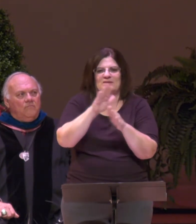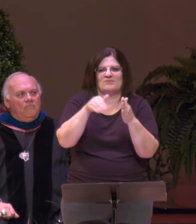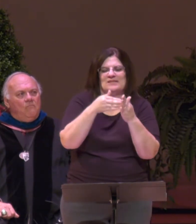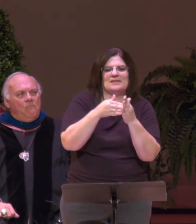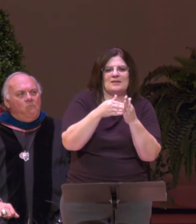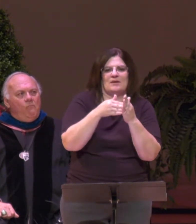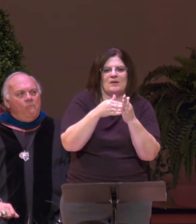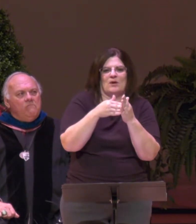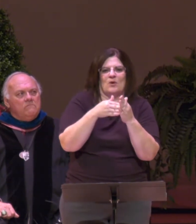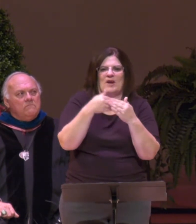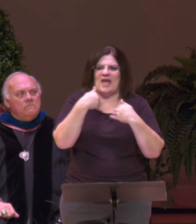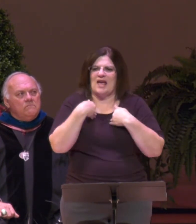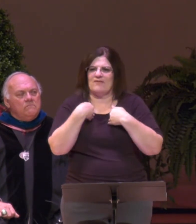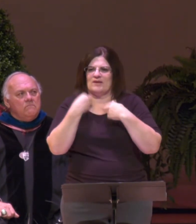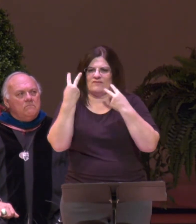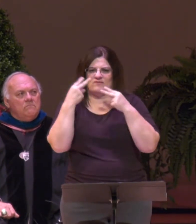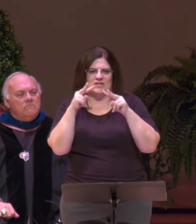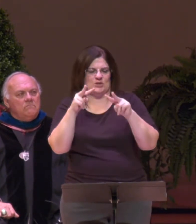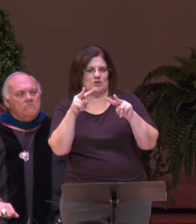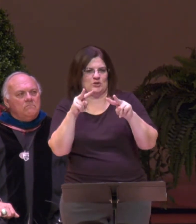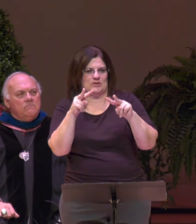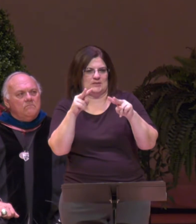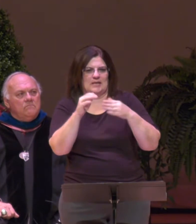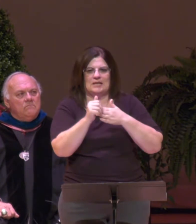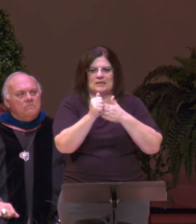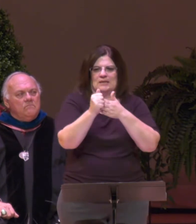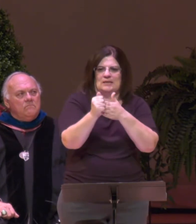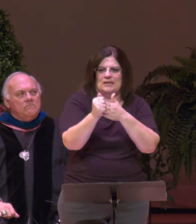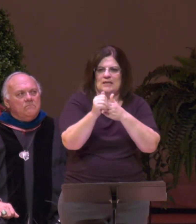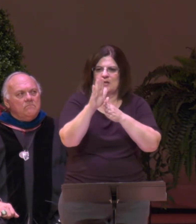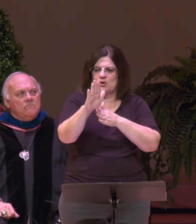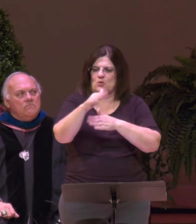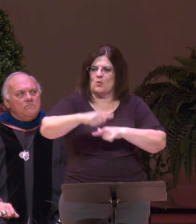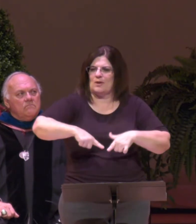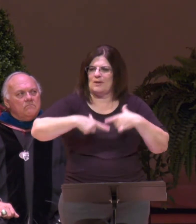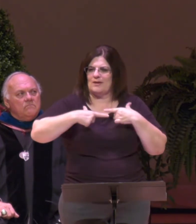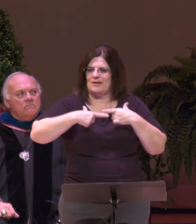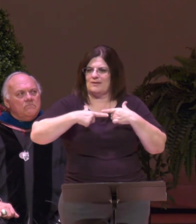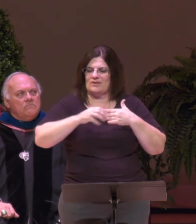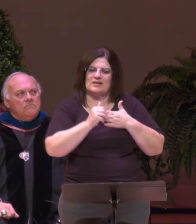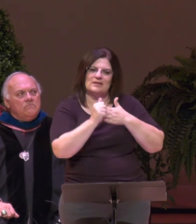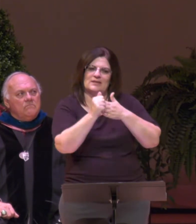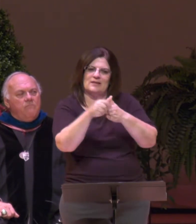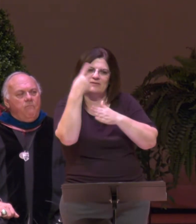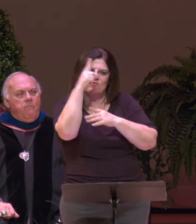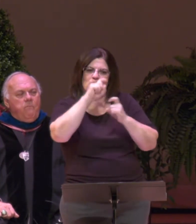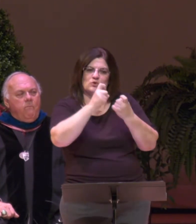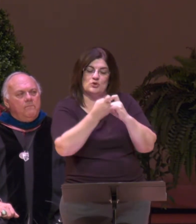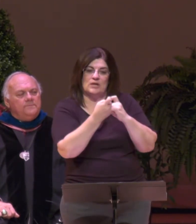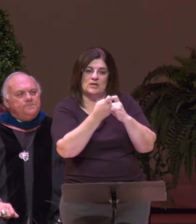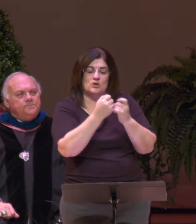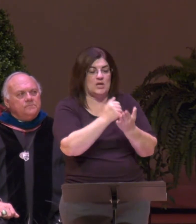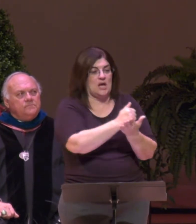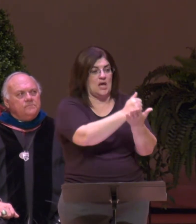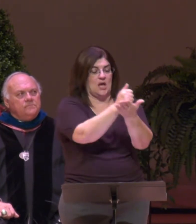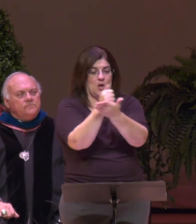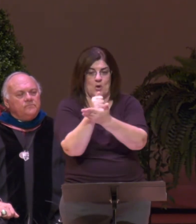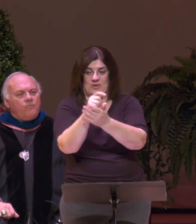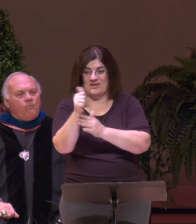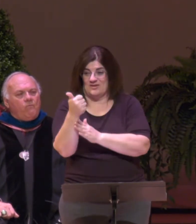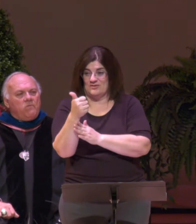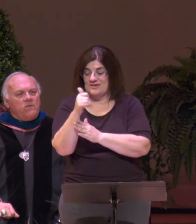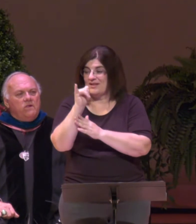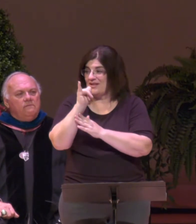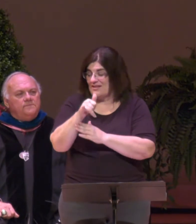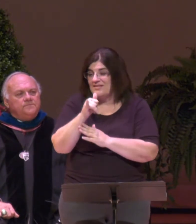vision, leading one's life, and leading change, as well as helping others. You know, that's a tall